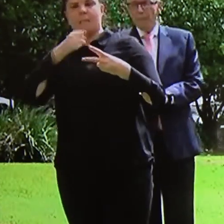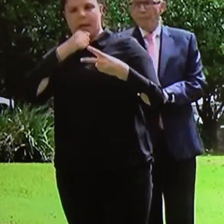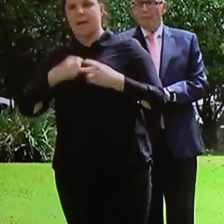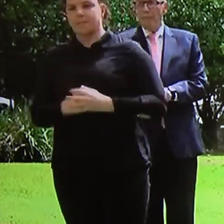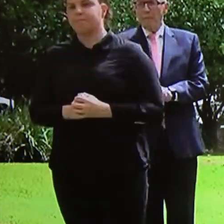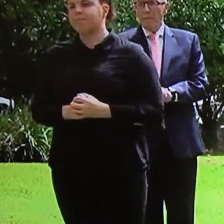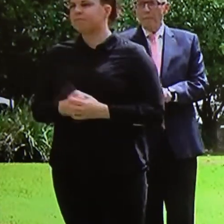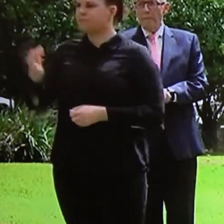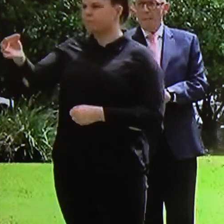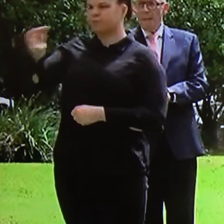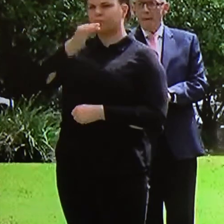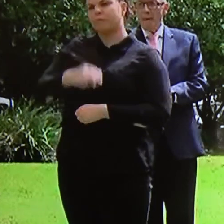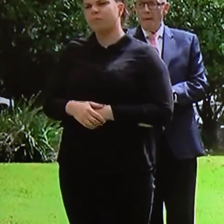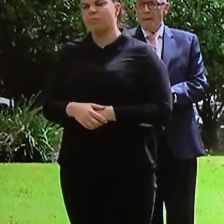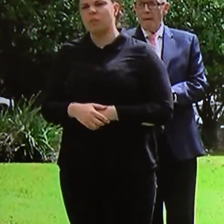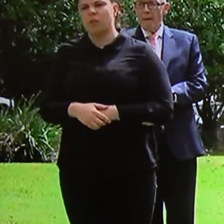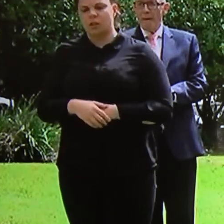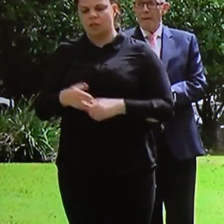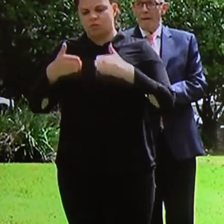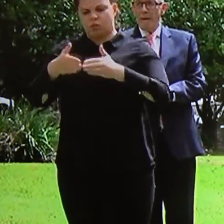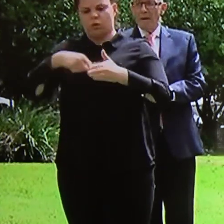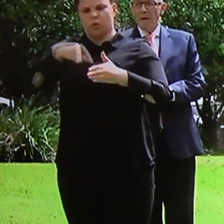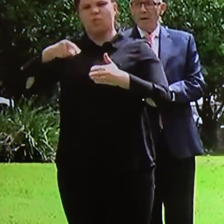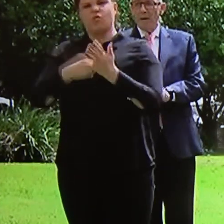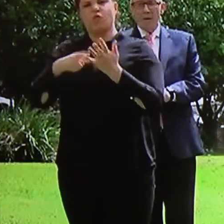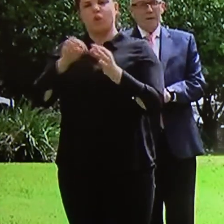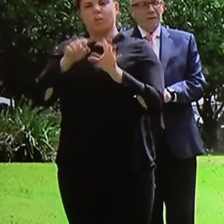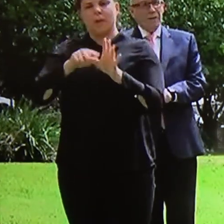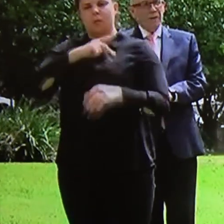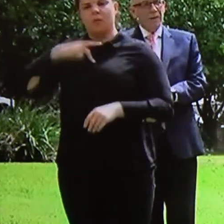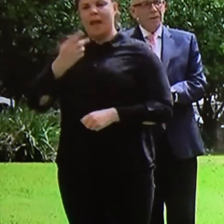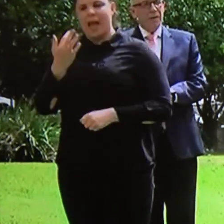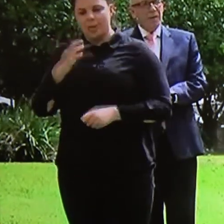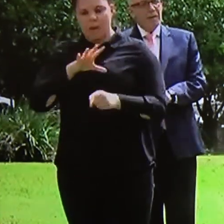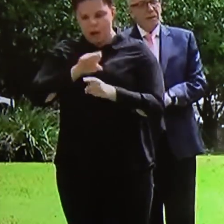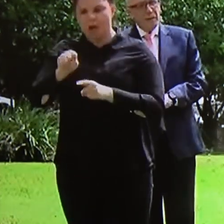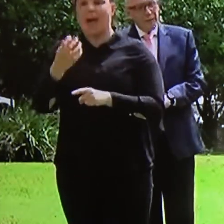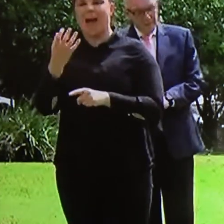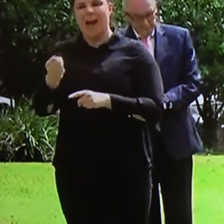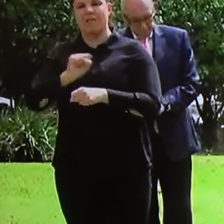How many of the crew members on board that ship have currently tested positive for COVID-19?